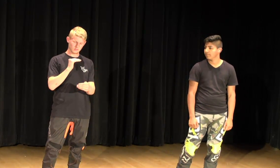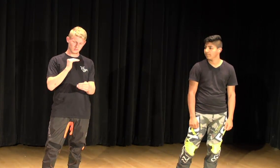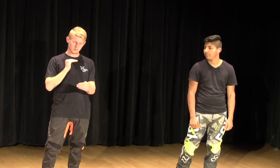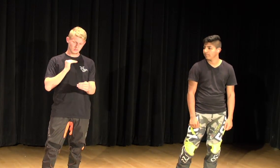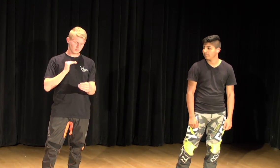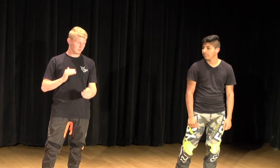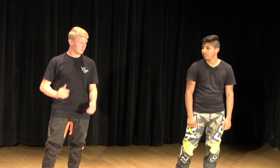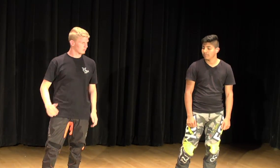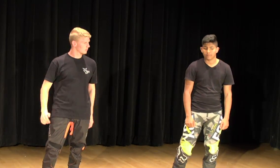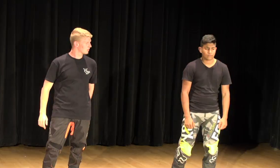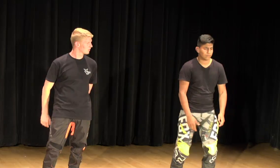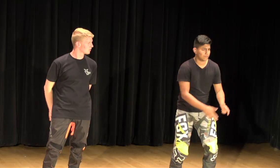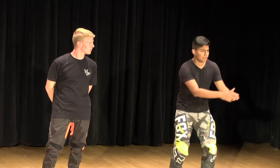The garage door opens.